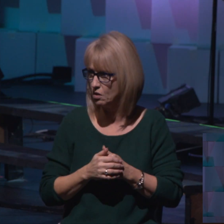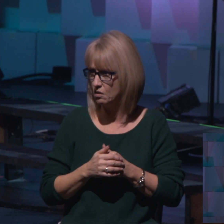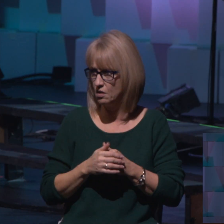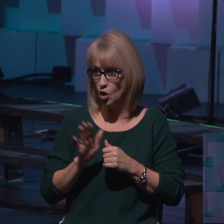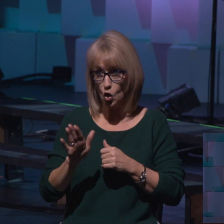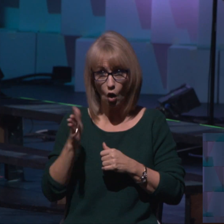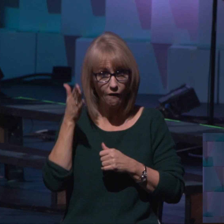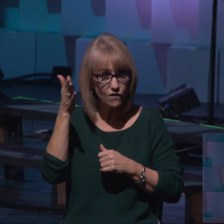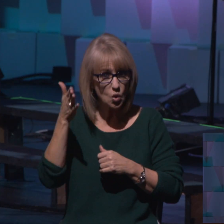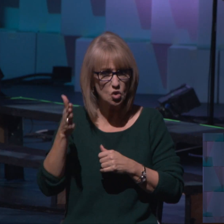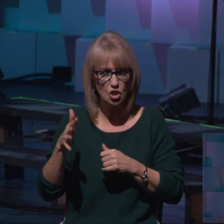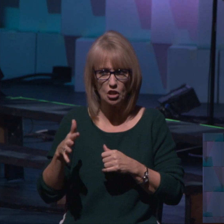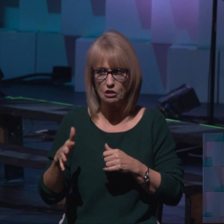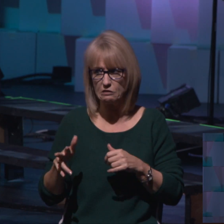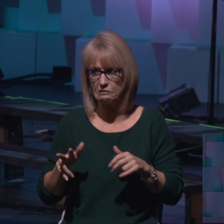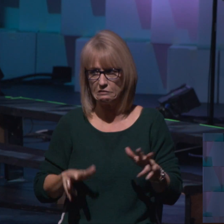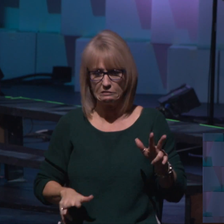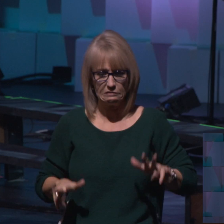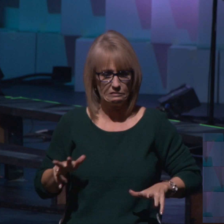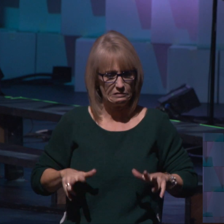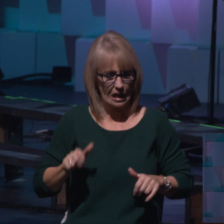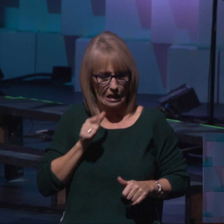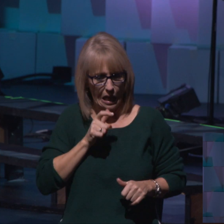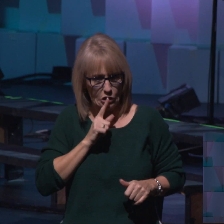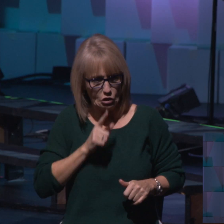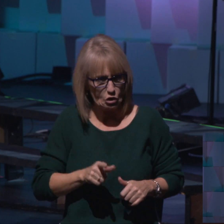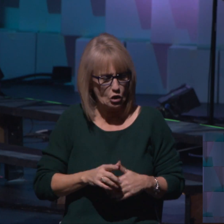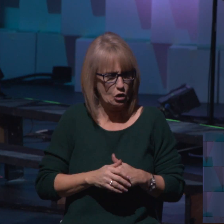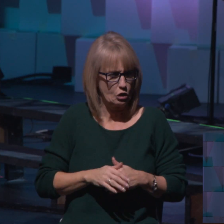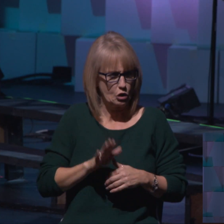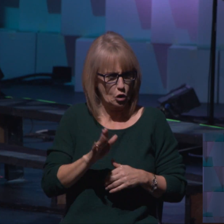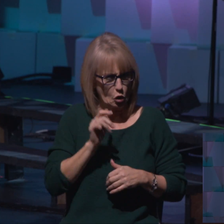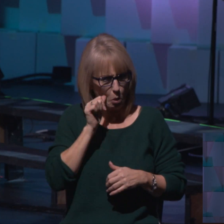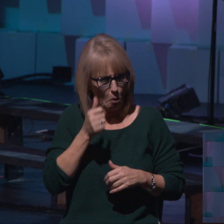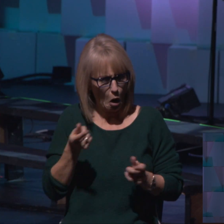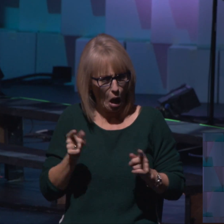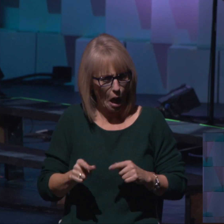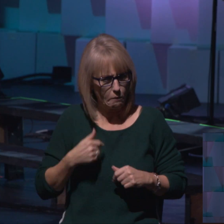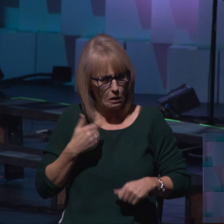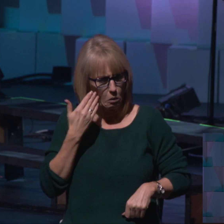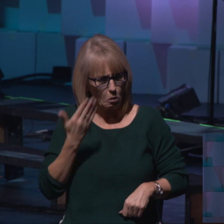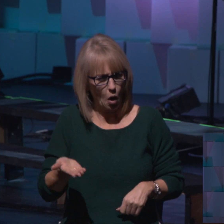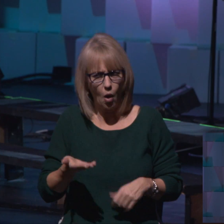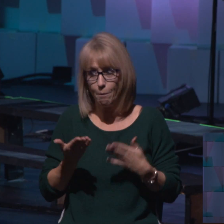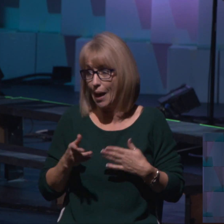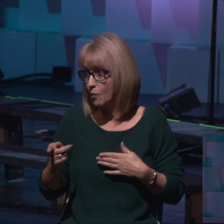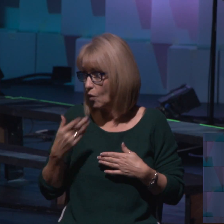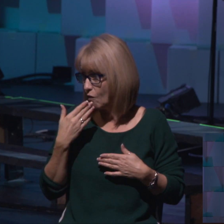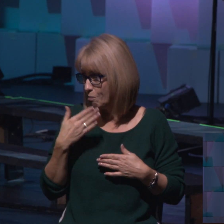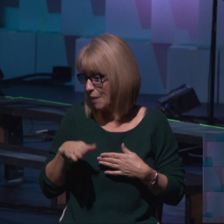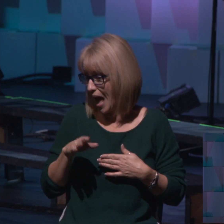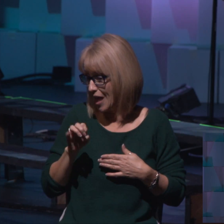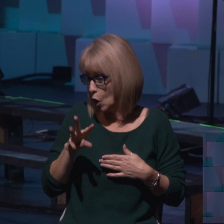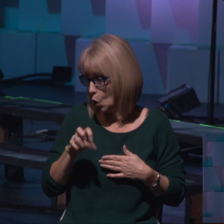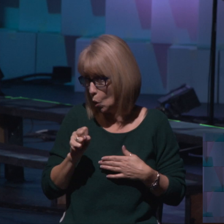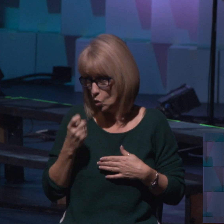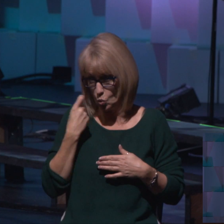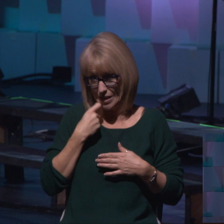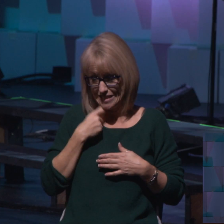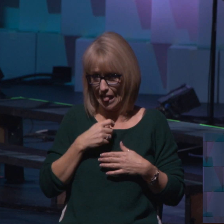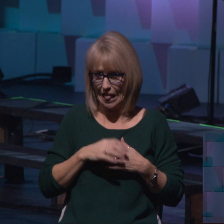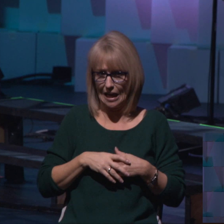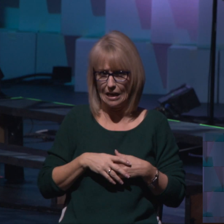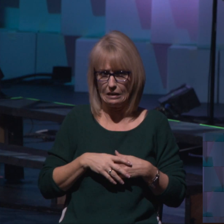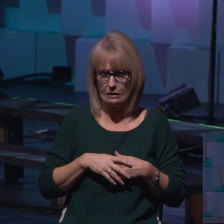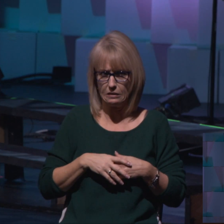uncertain future. You're not sure what tomorrow holds. You're not sure what's going to come. Maybe you receive some news, some difficulty, and there's some